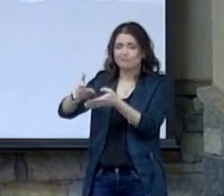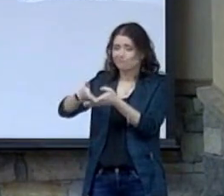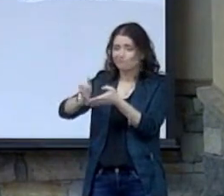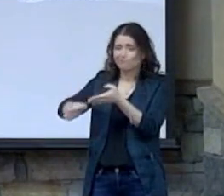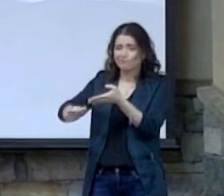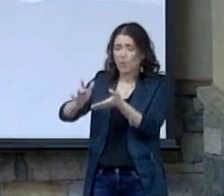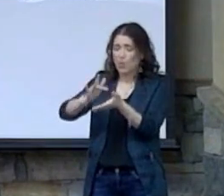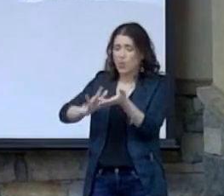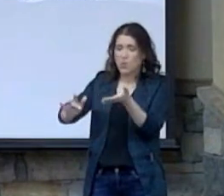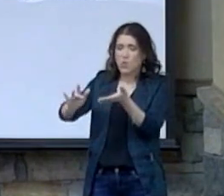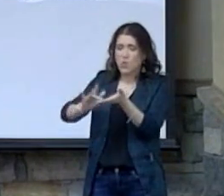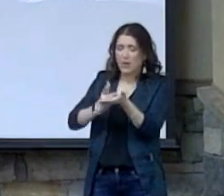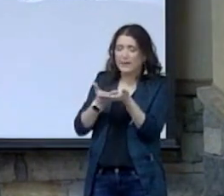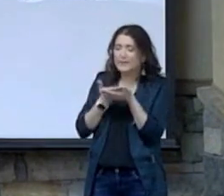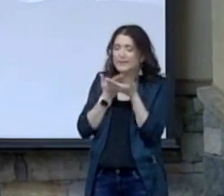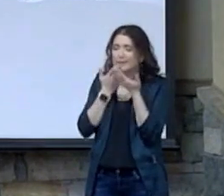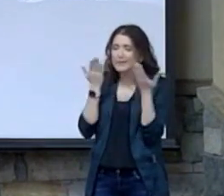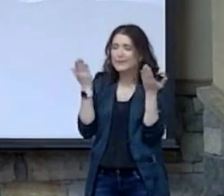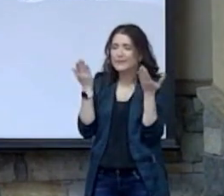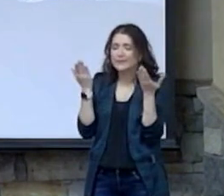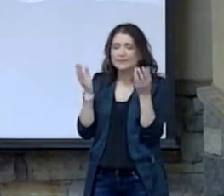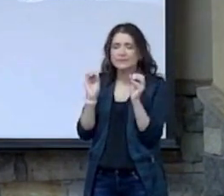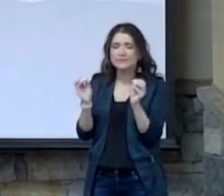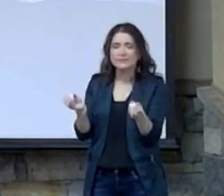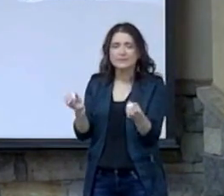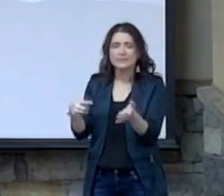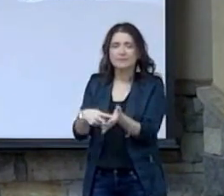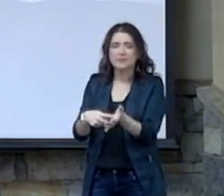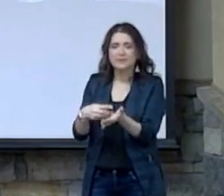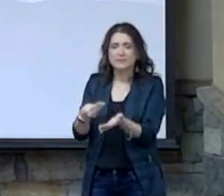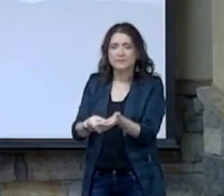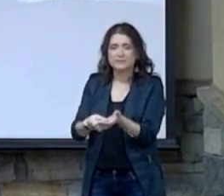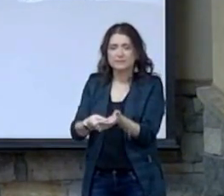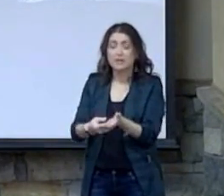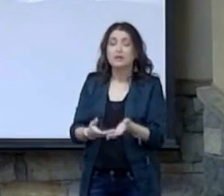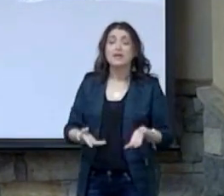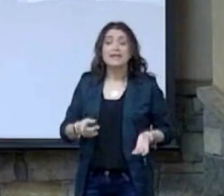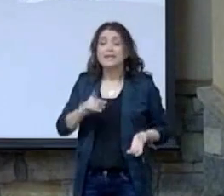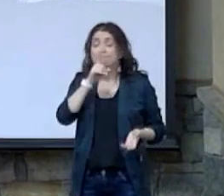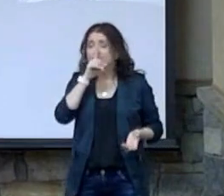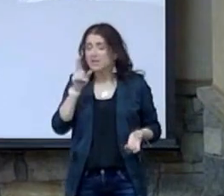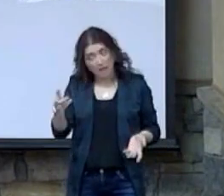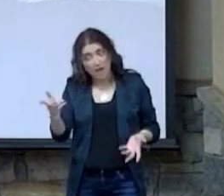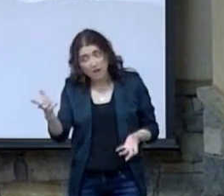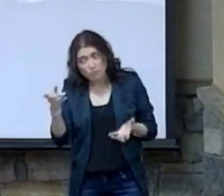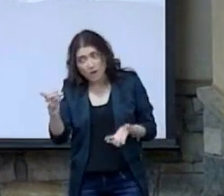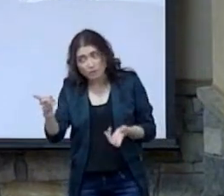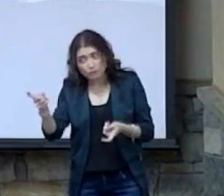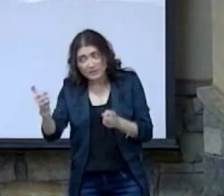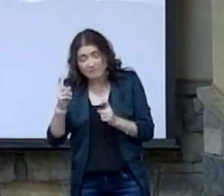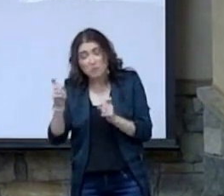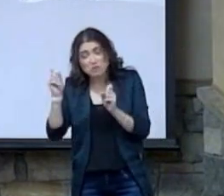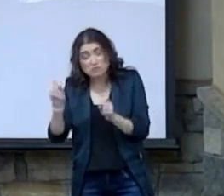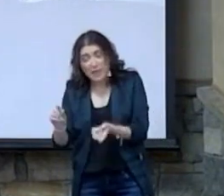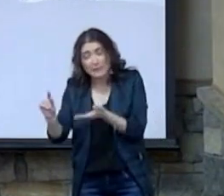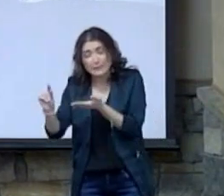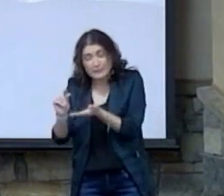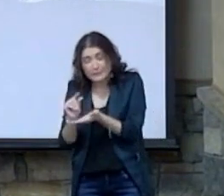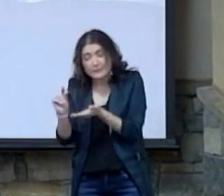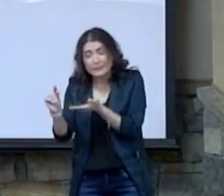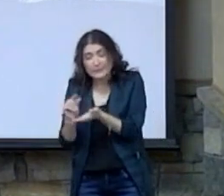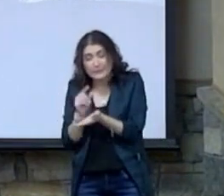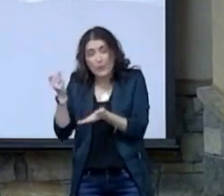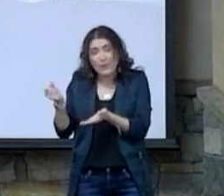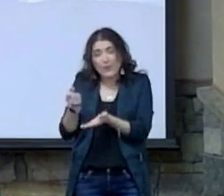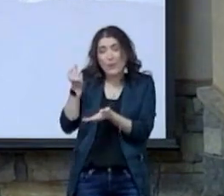completely wiped the slate clean. He didn't say, I want you to give me what you can and we'll continue